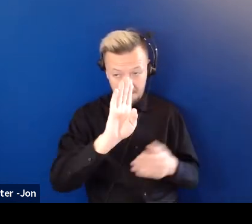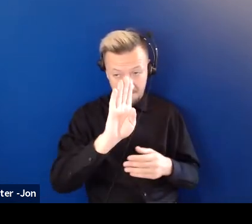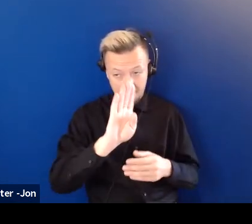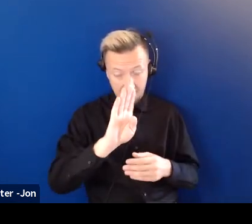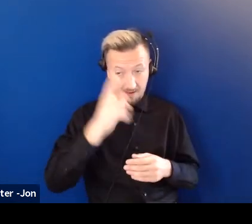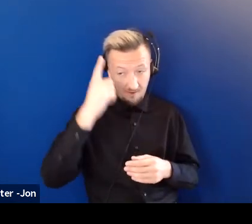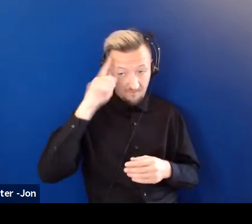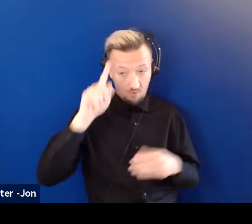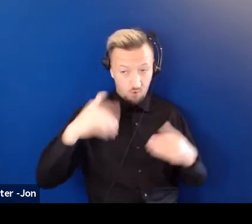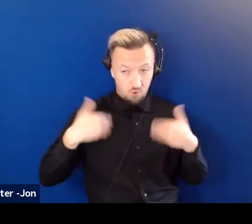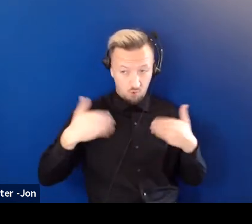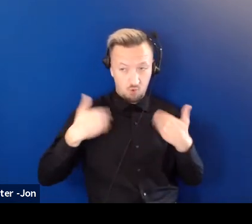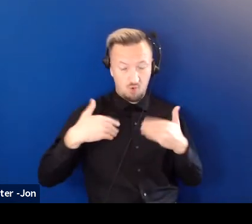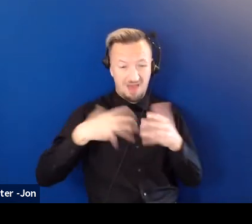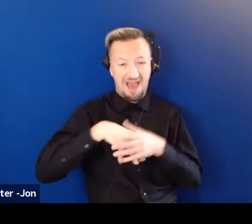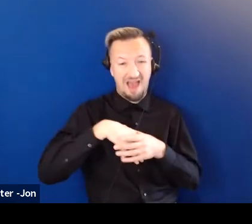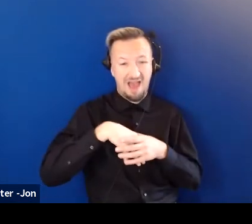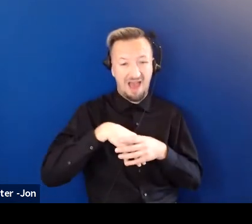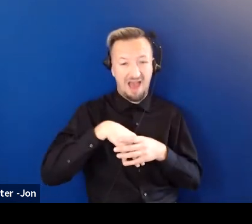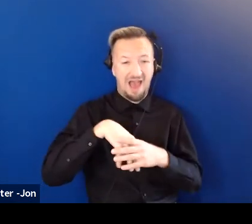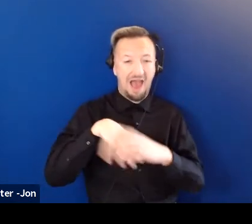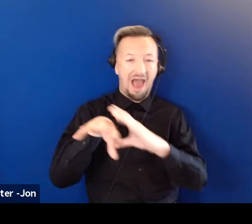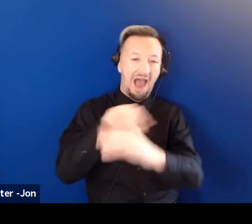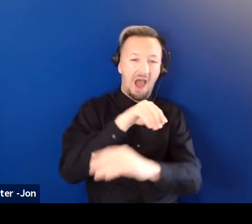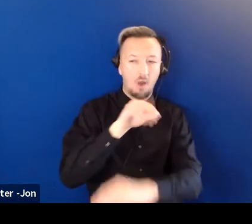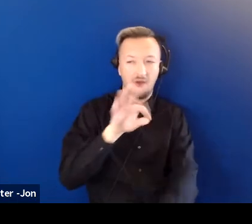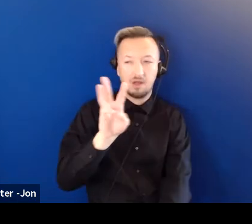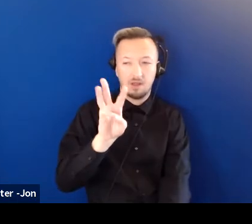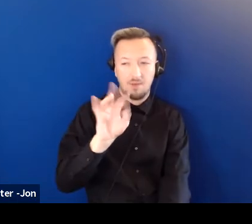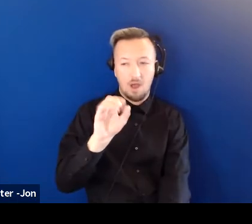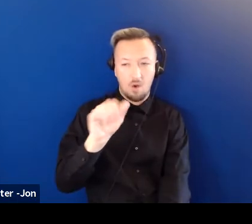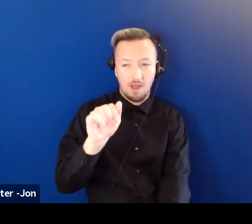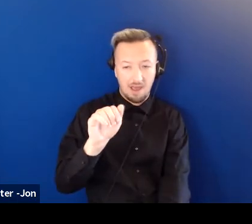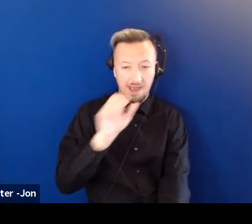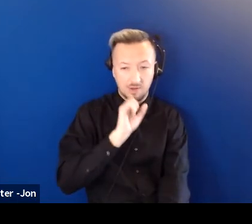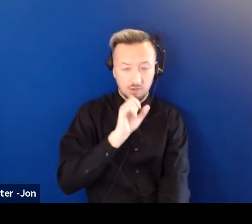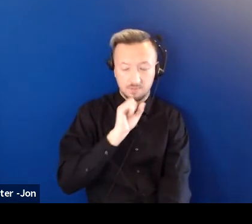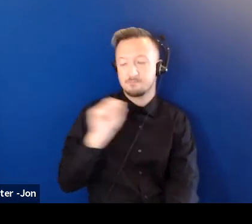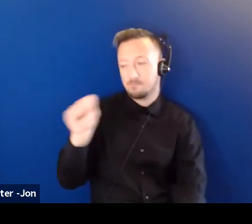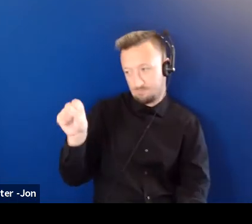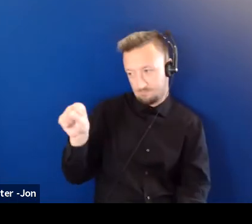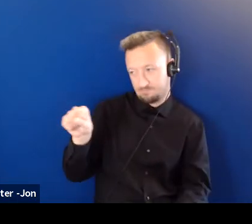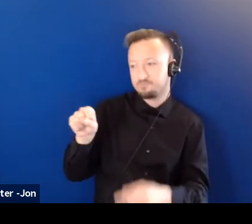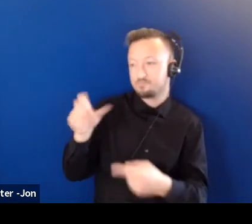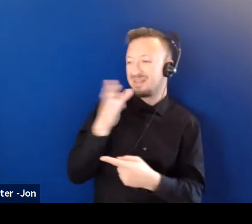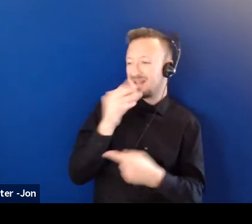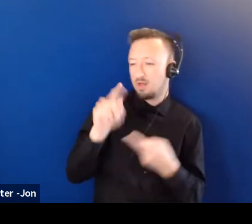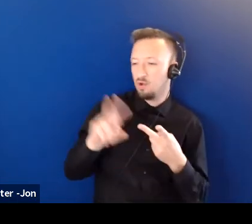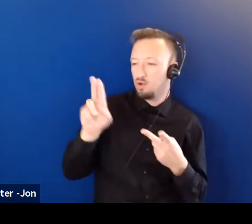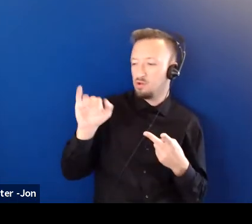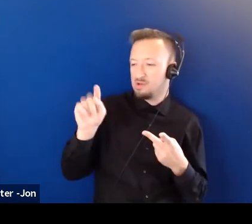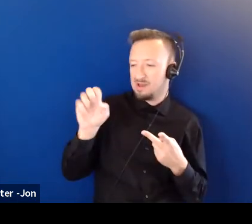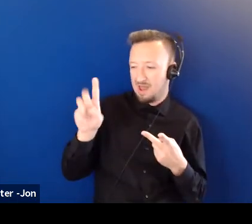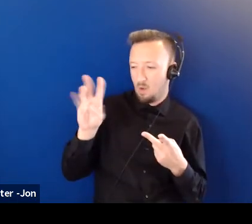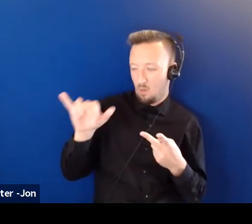the WIOA age range. Yes, and then United Way